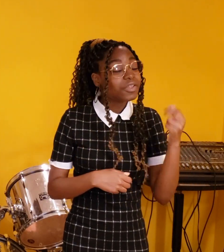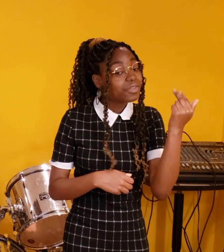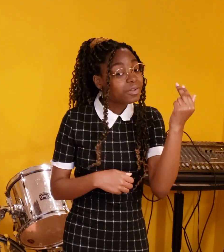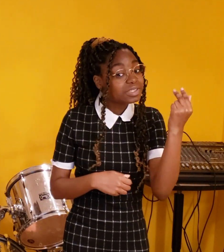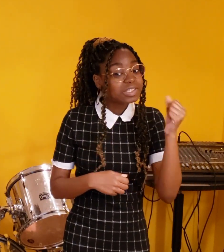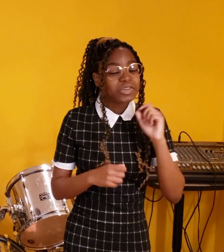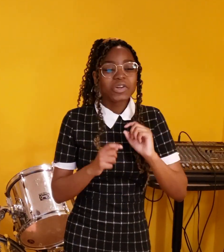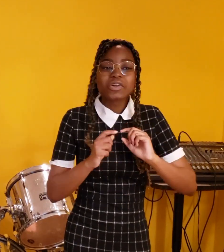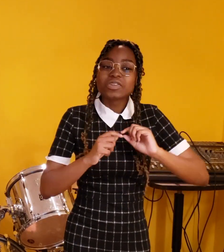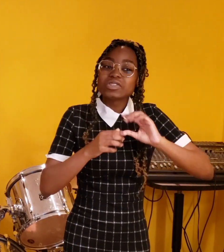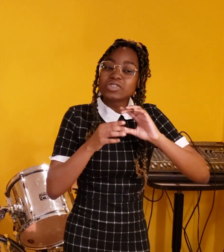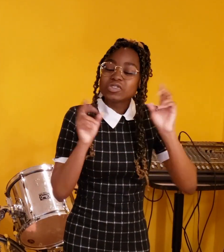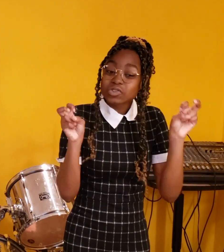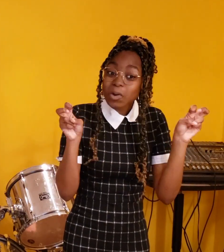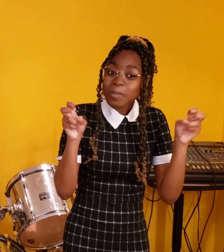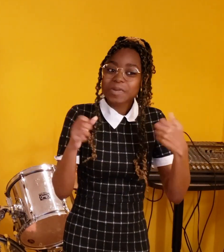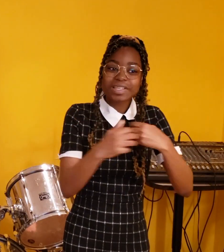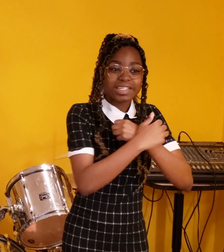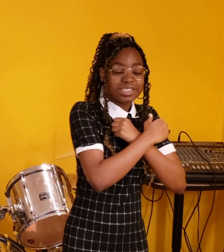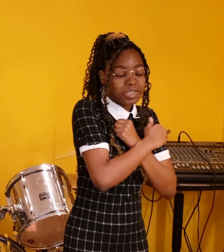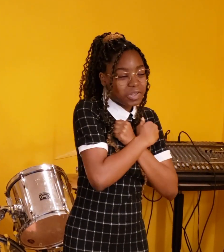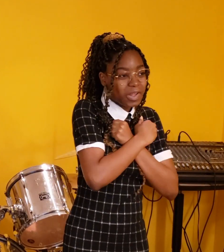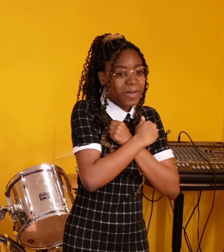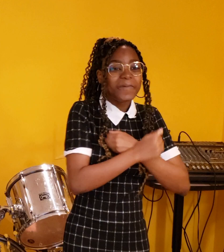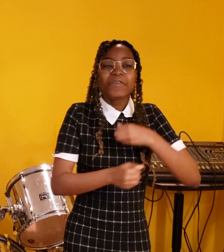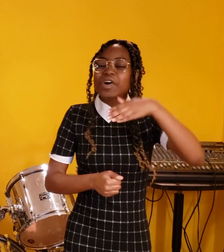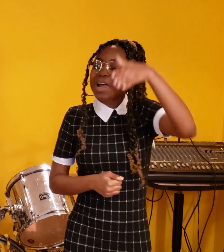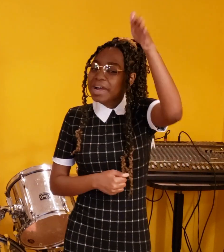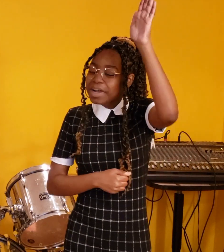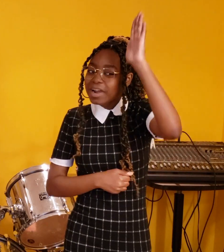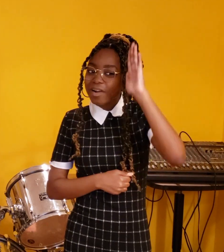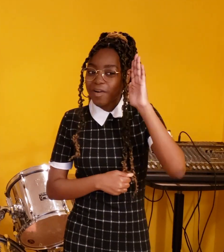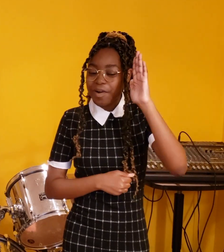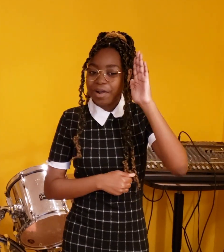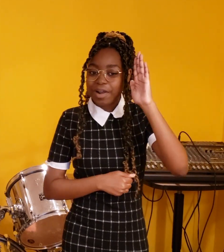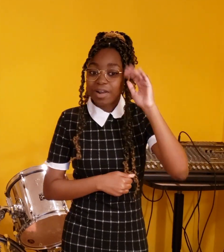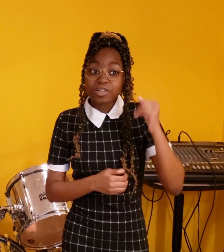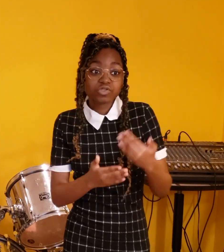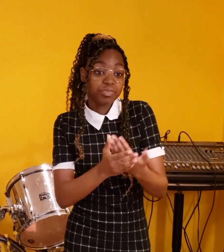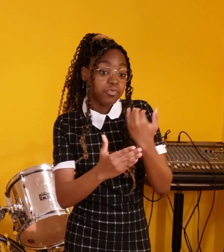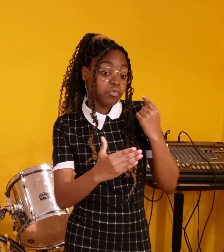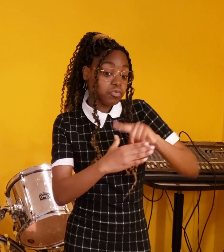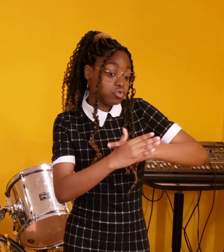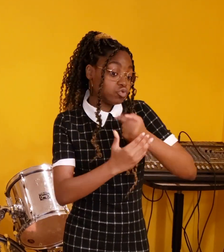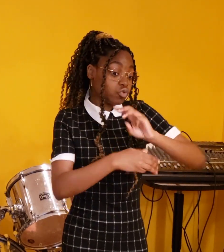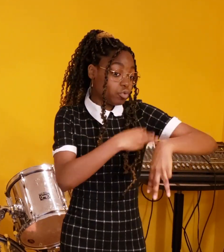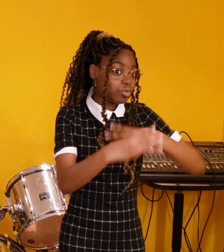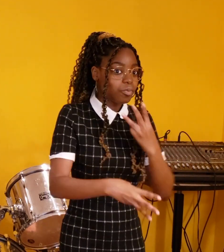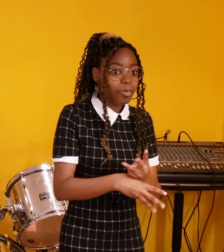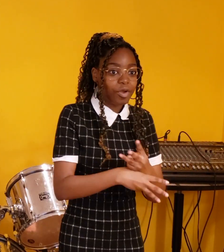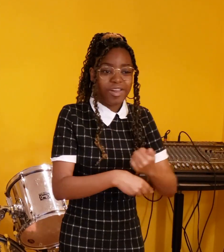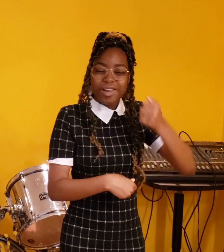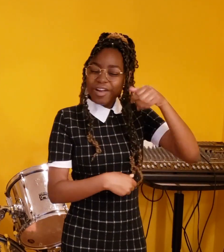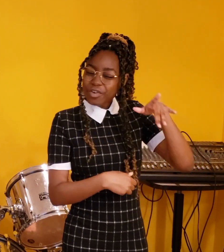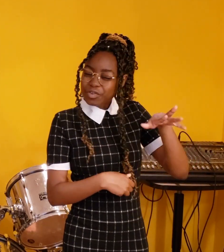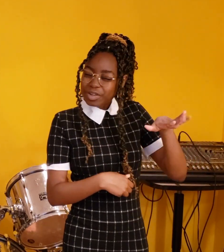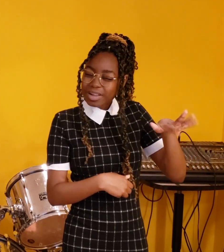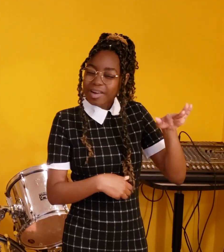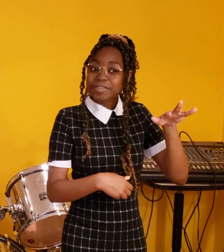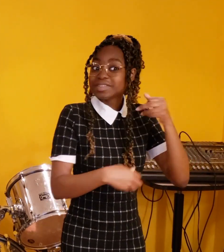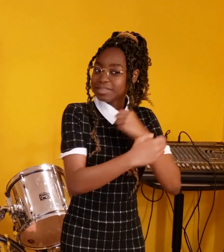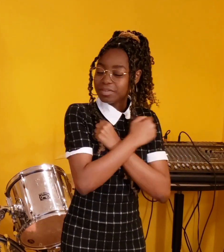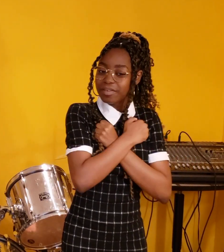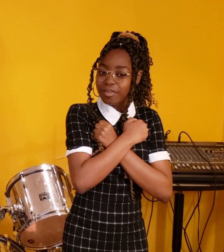You see that? So before the foundation of the world, love existed between among